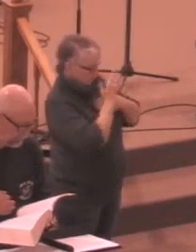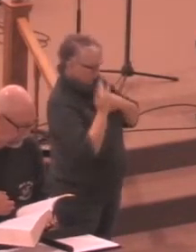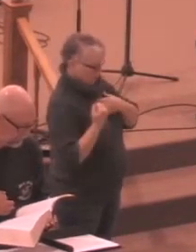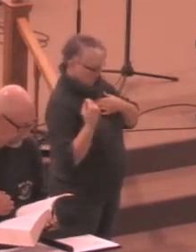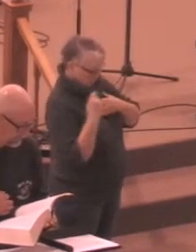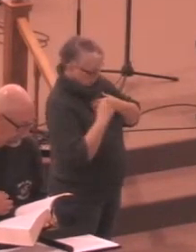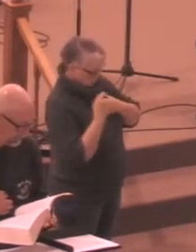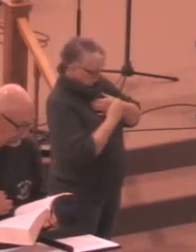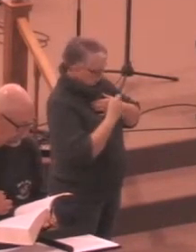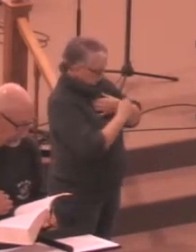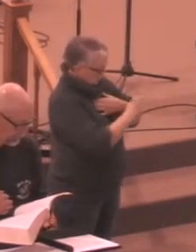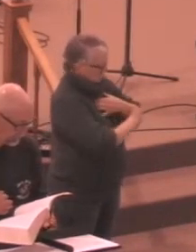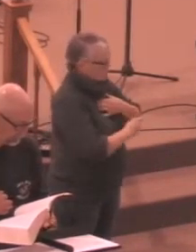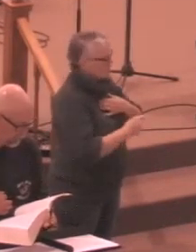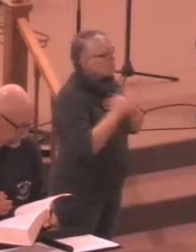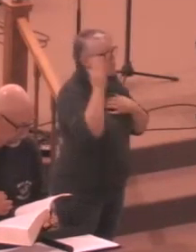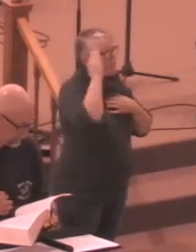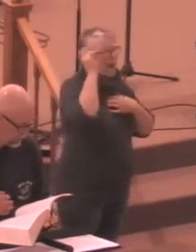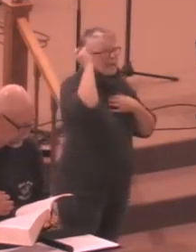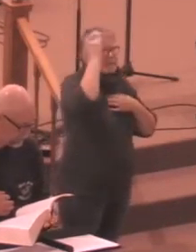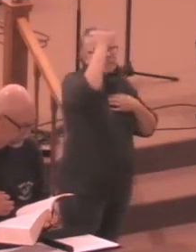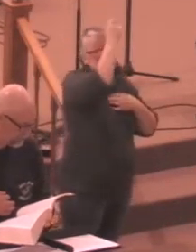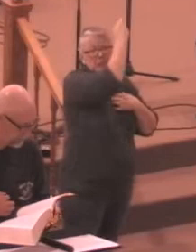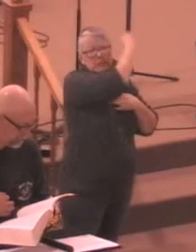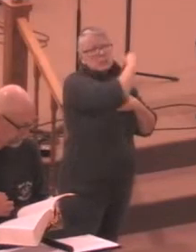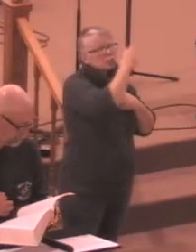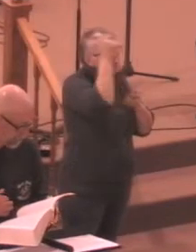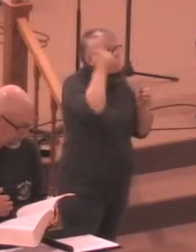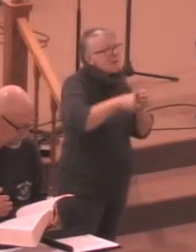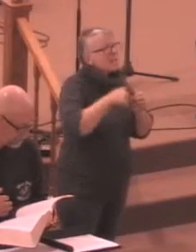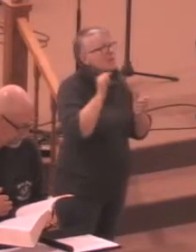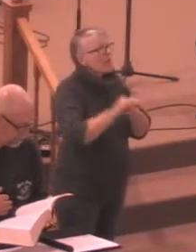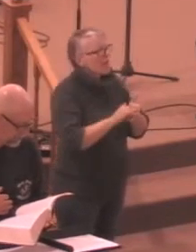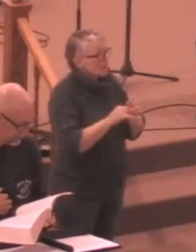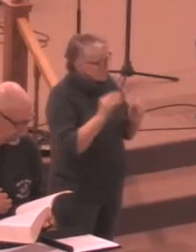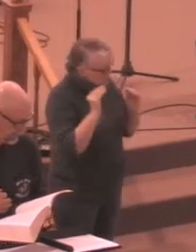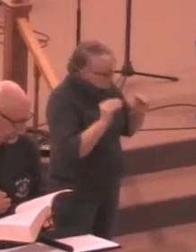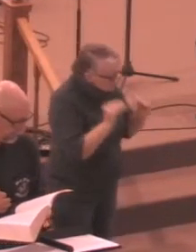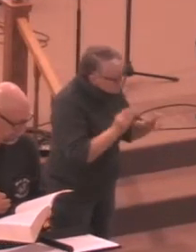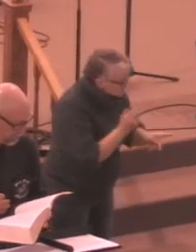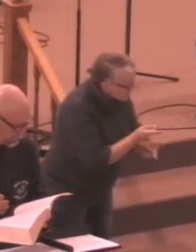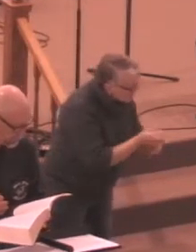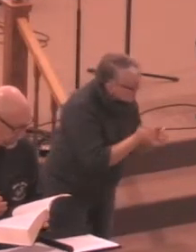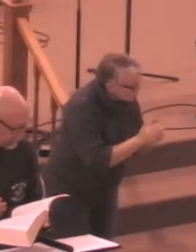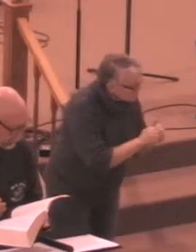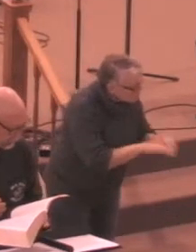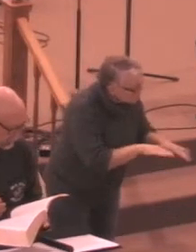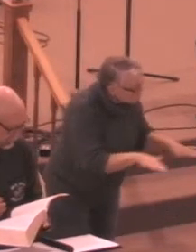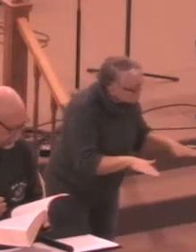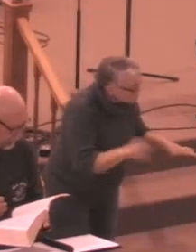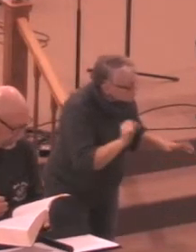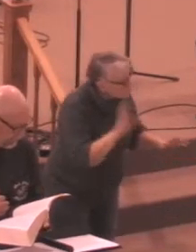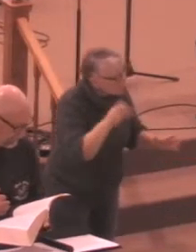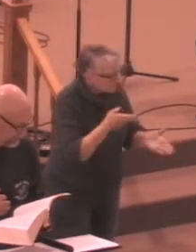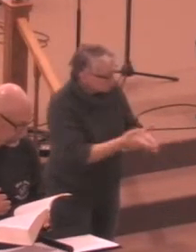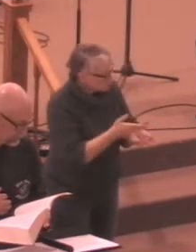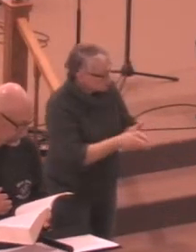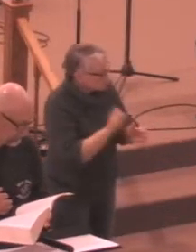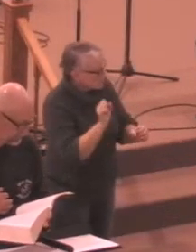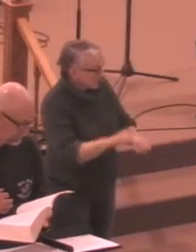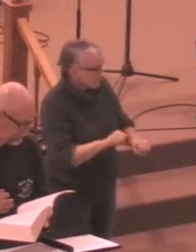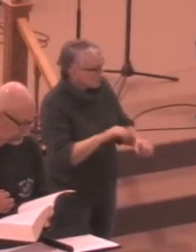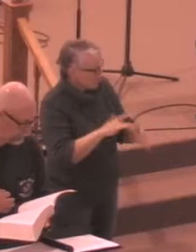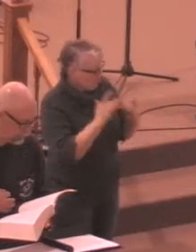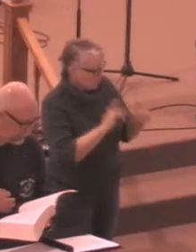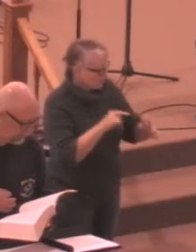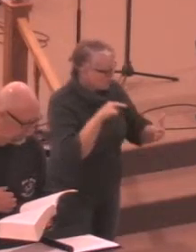teach them diligently to your children, impressing God's precepts on their minds and penetrating their hearts with his truths, and shall speak